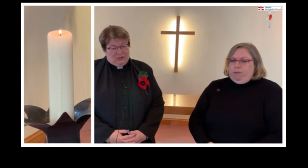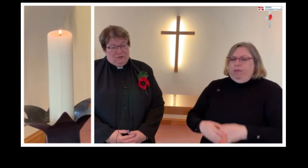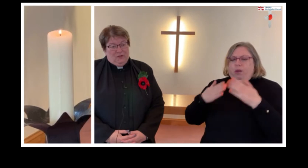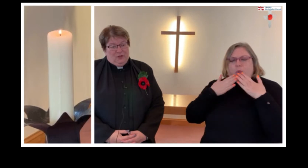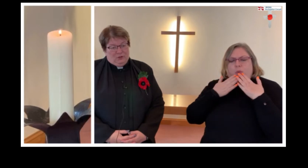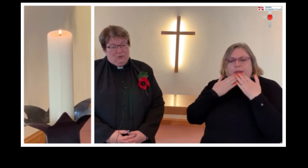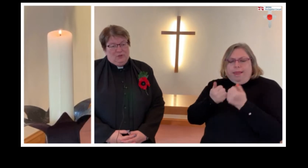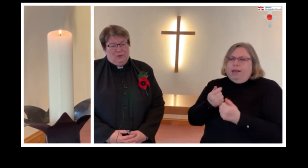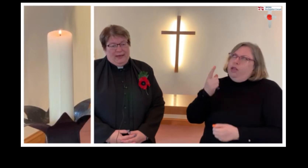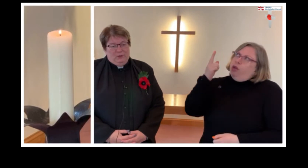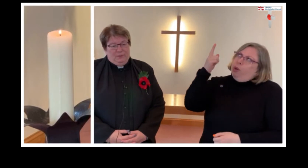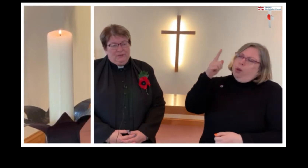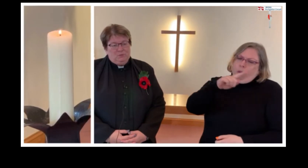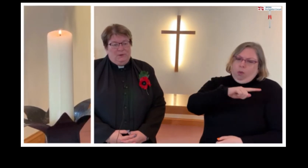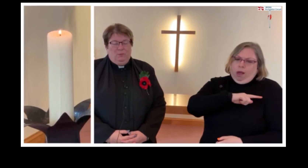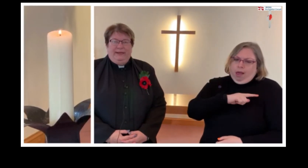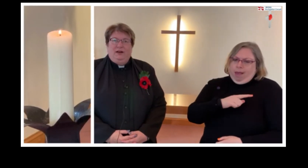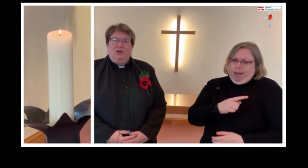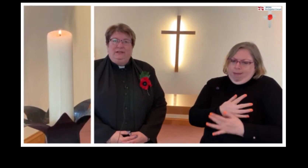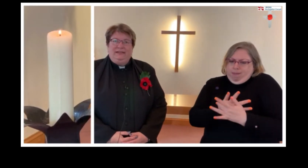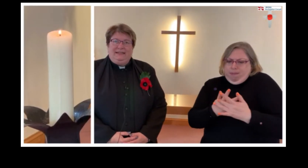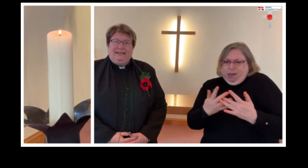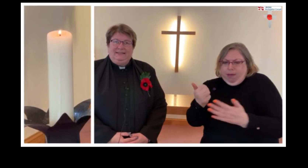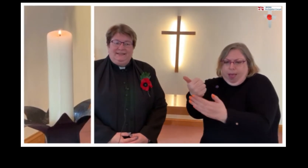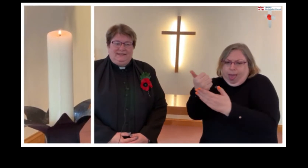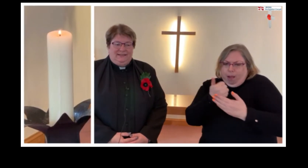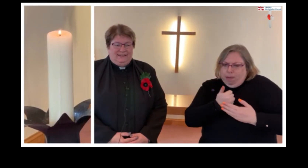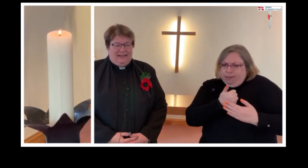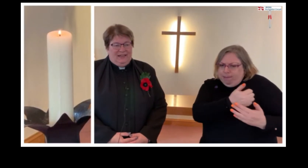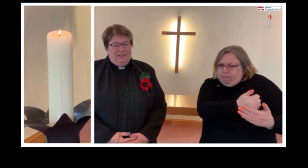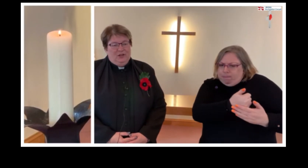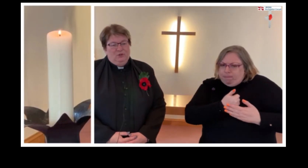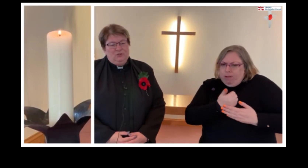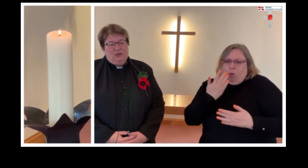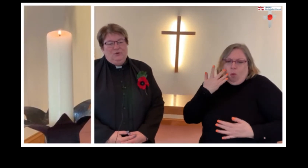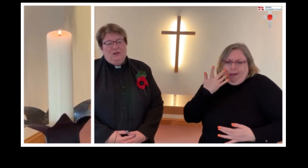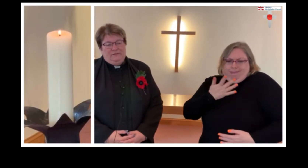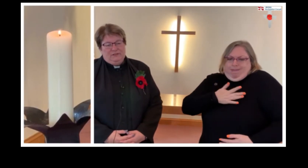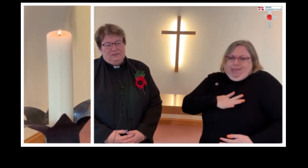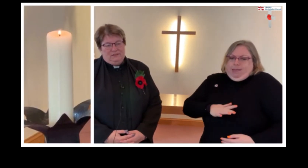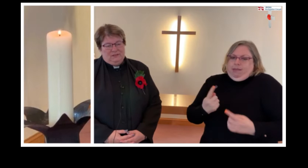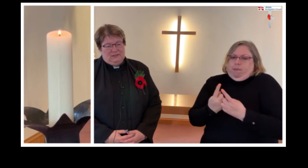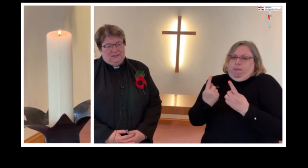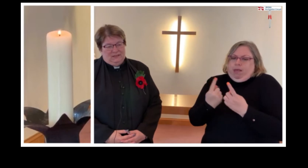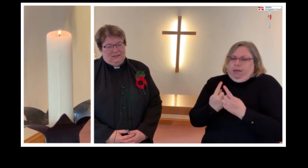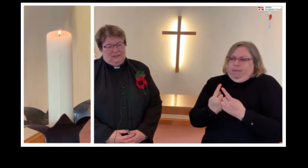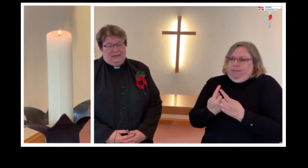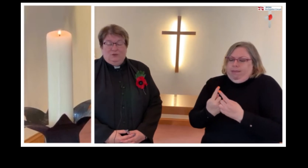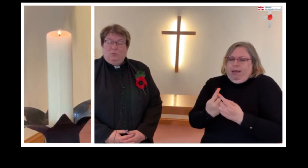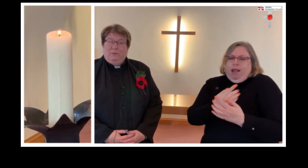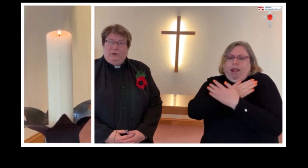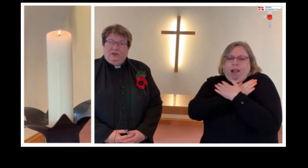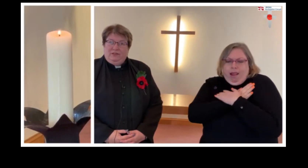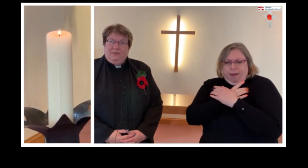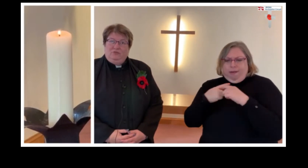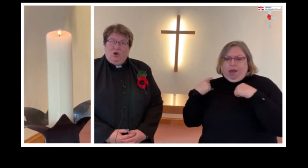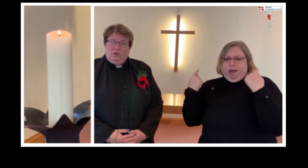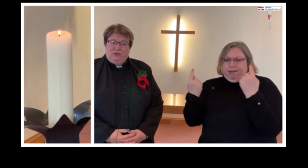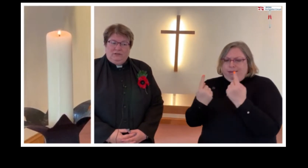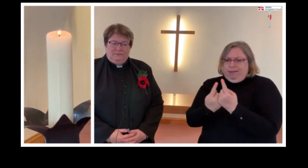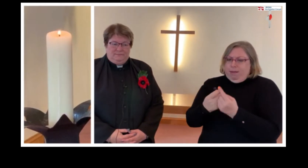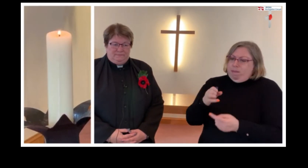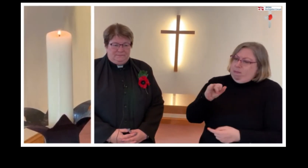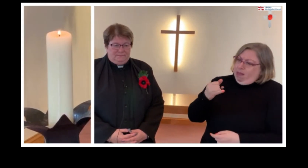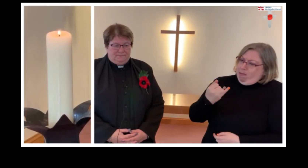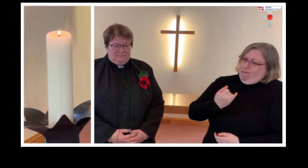We thank you for those who help us when we are in need, and those who love us, even when we are in the